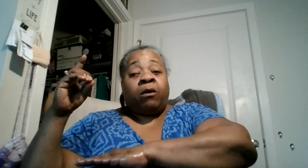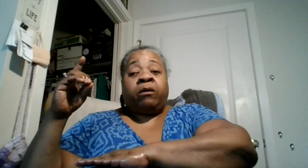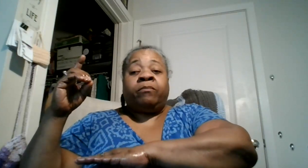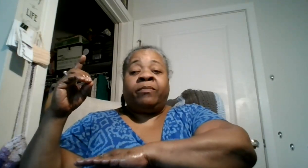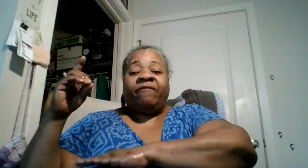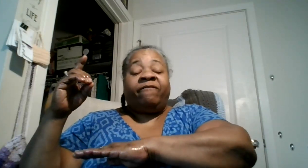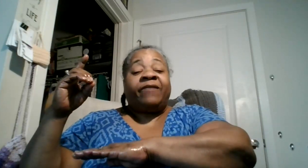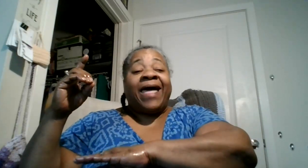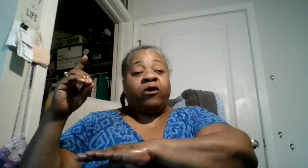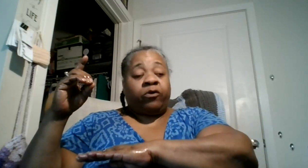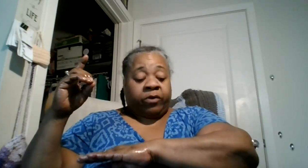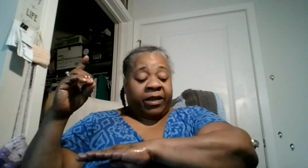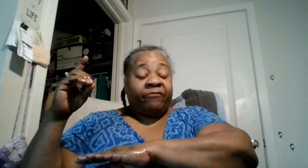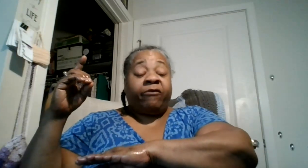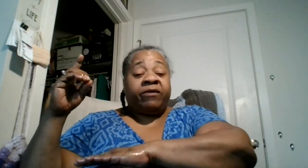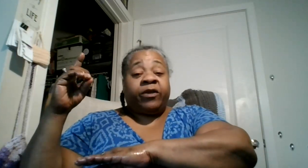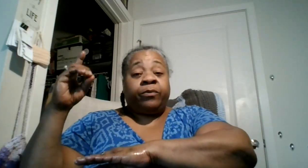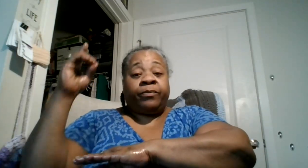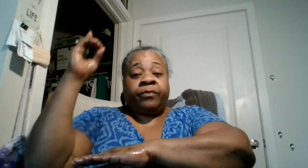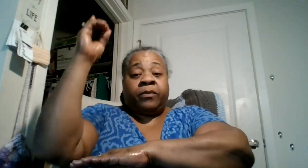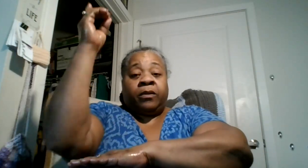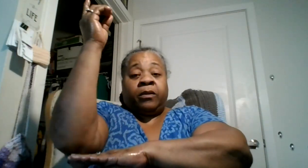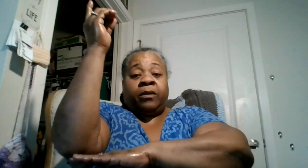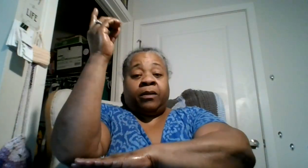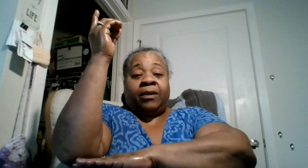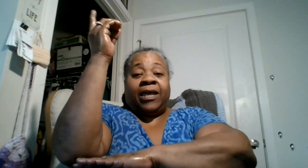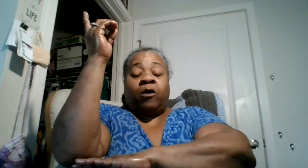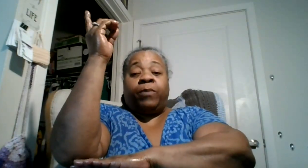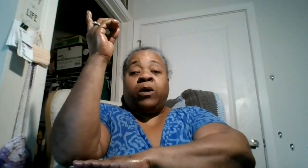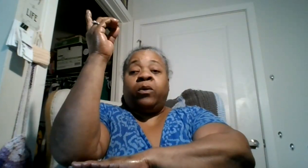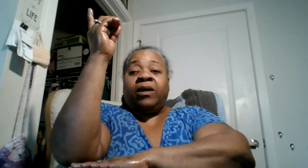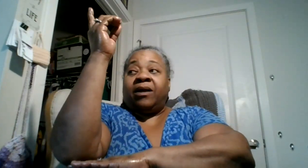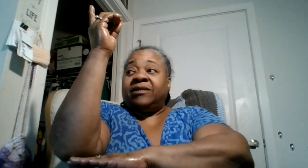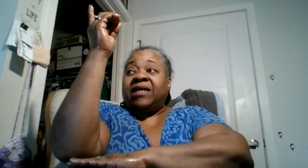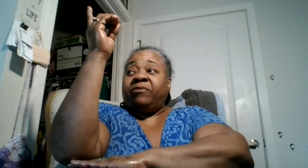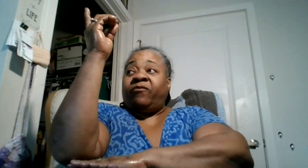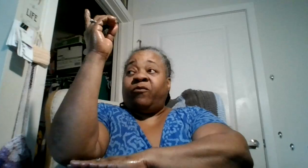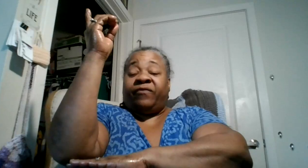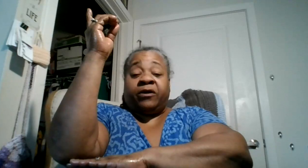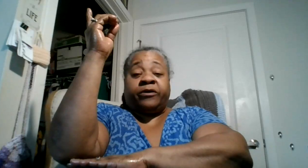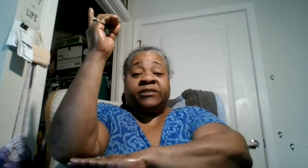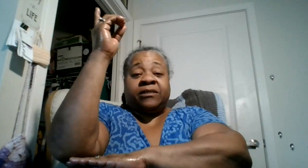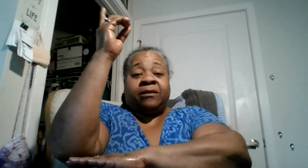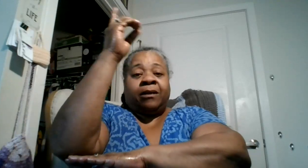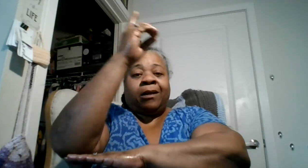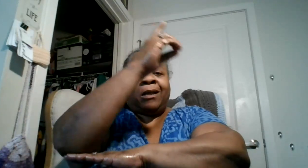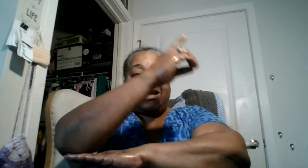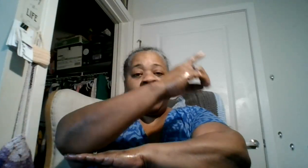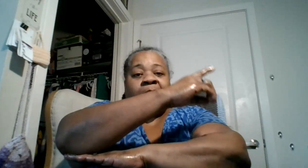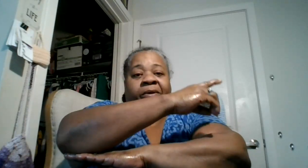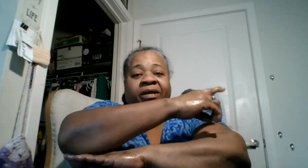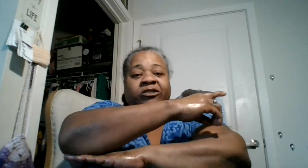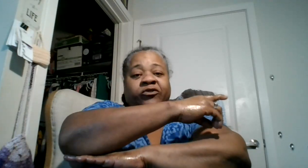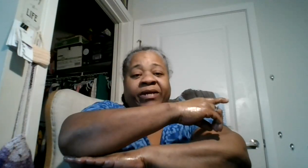arm flat up in front of you, elbow atop the 4 fingers, and bring it straight